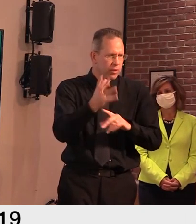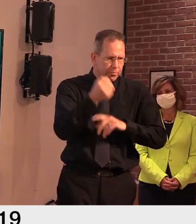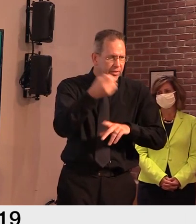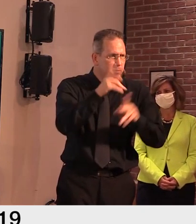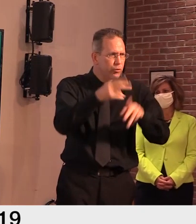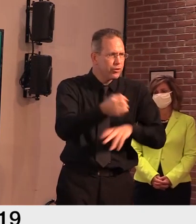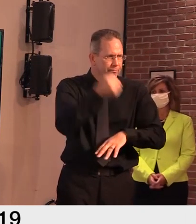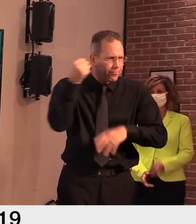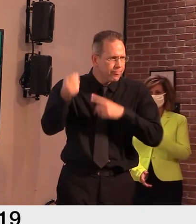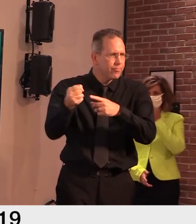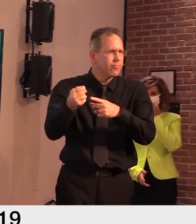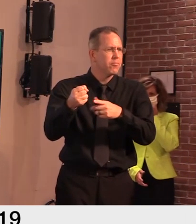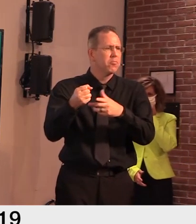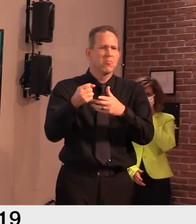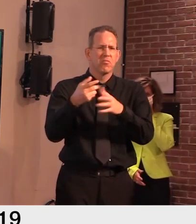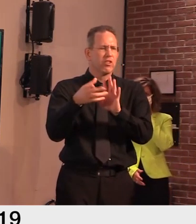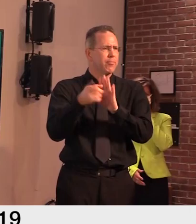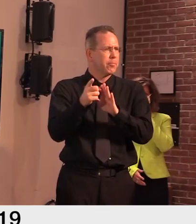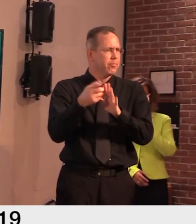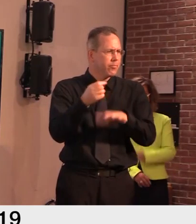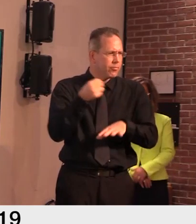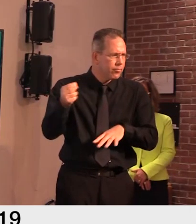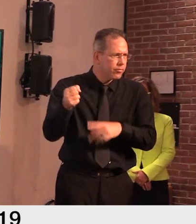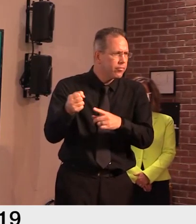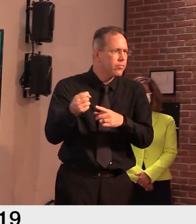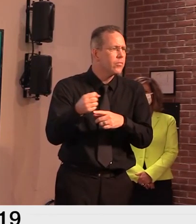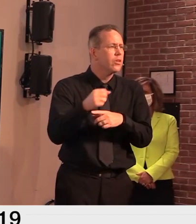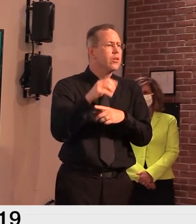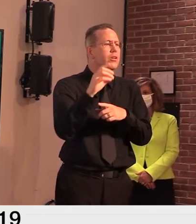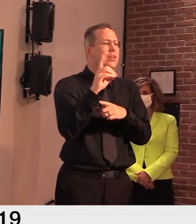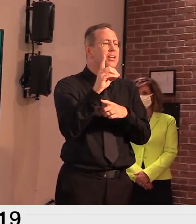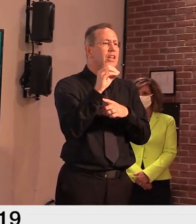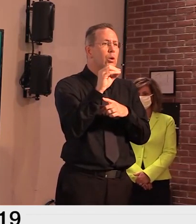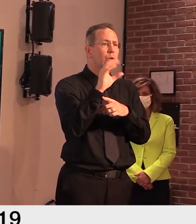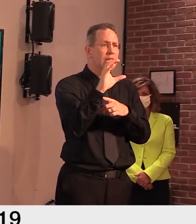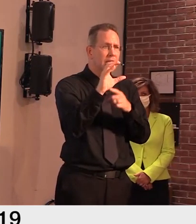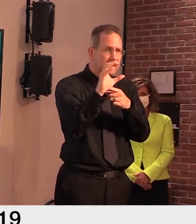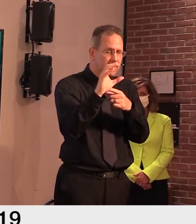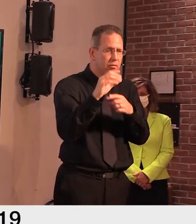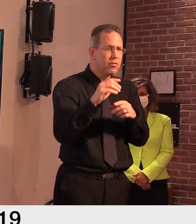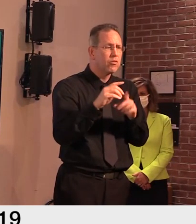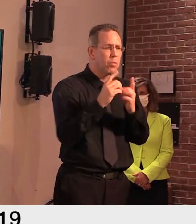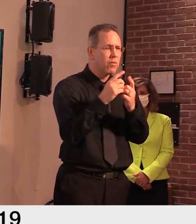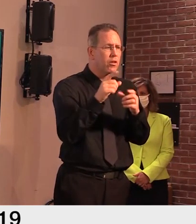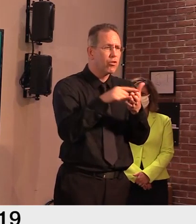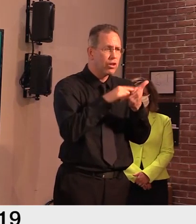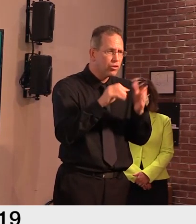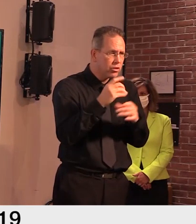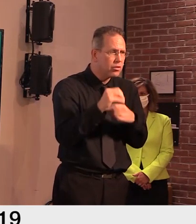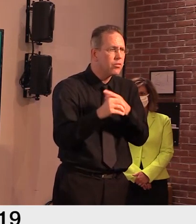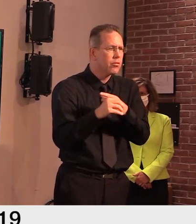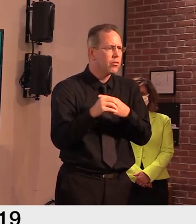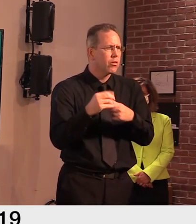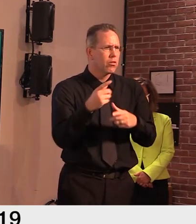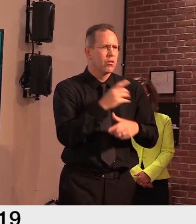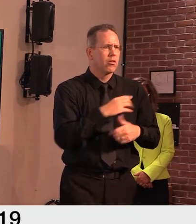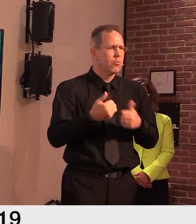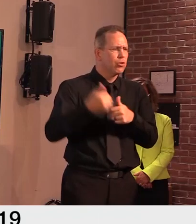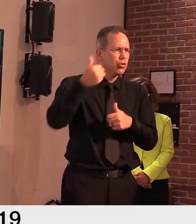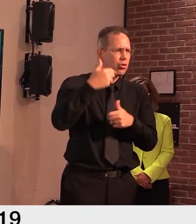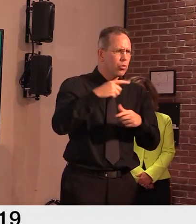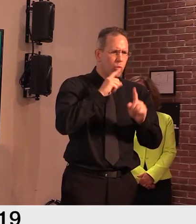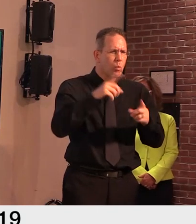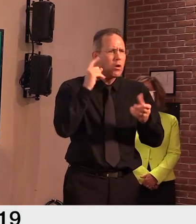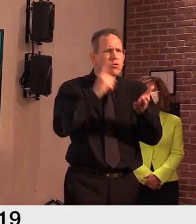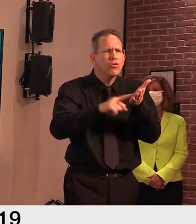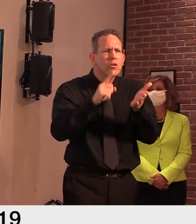And then collected statements and notified the Vermont State Police. He was placed on